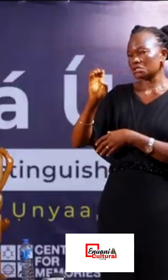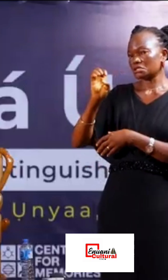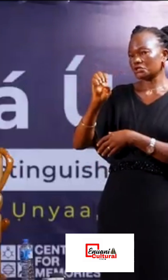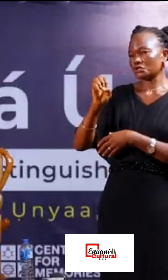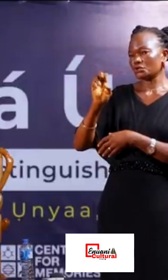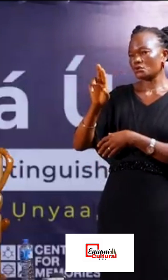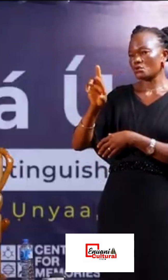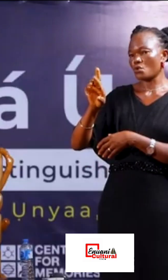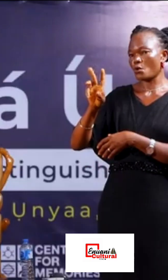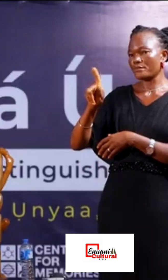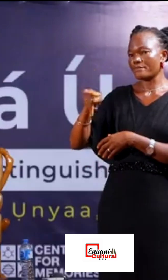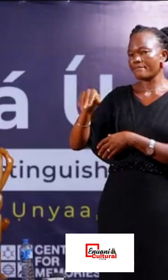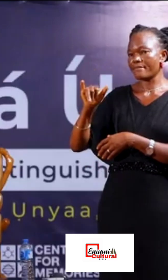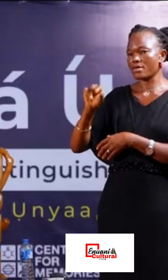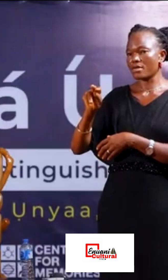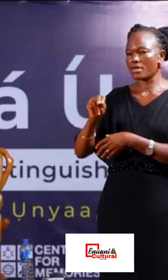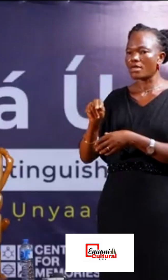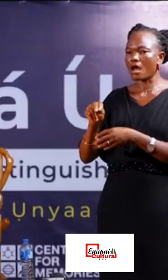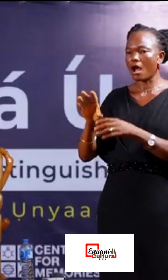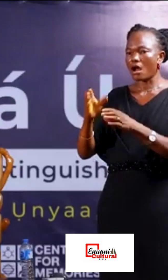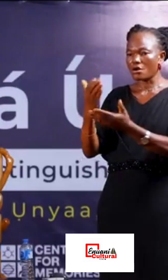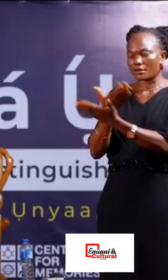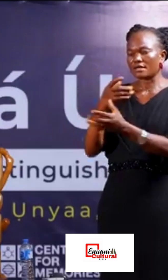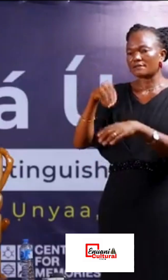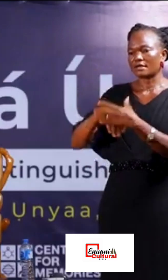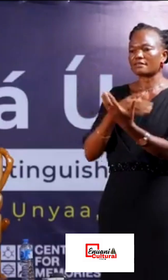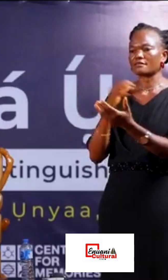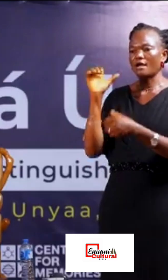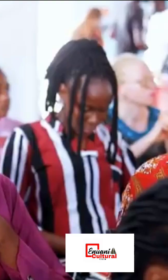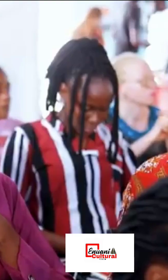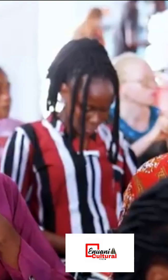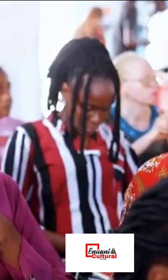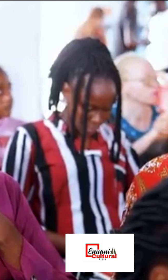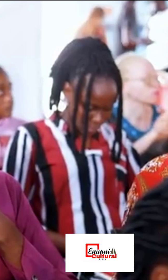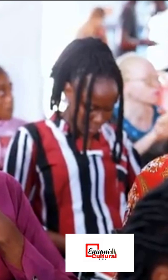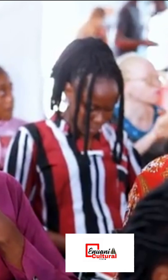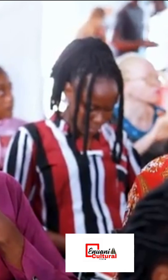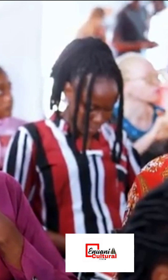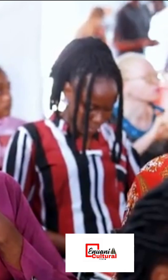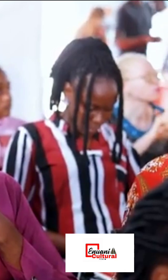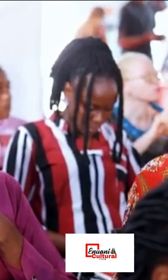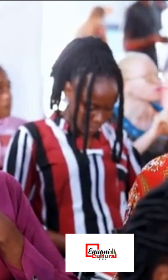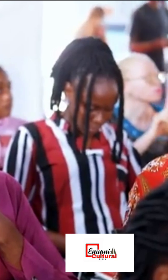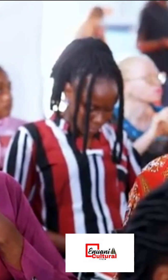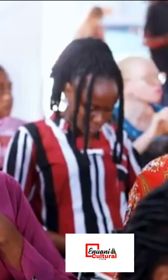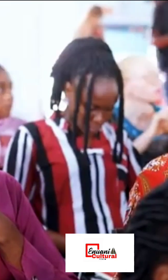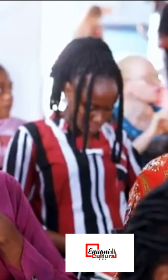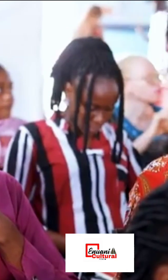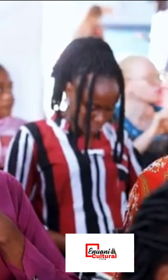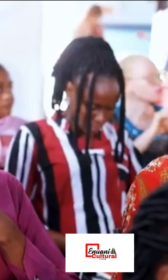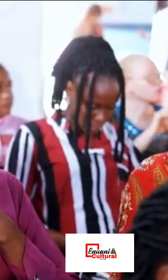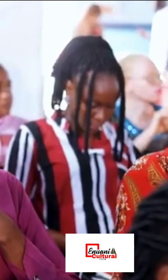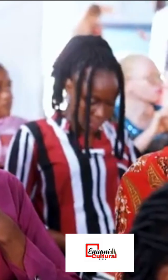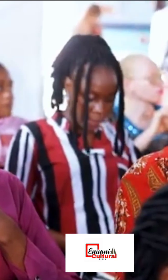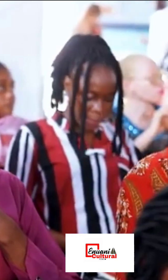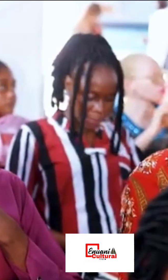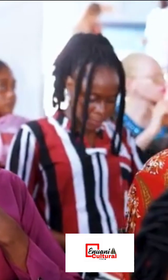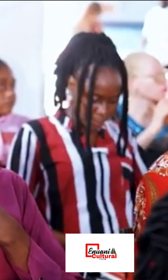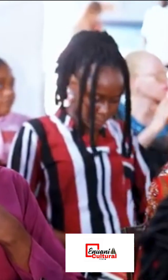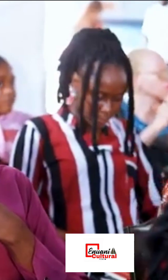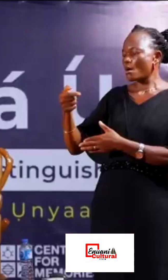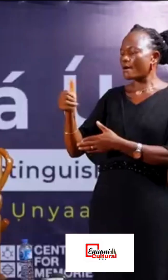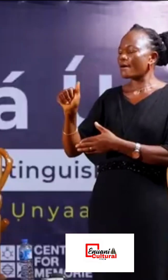Africa. By 1903, when Lugard conquered the Northern